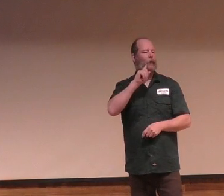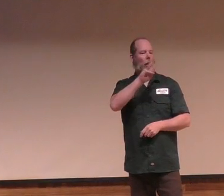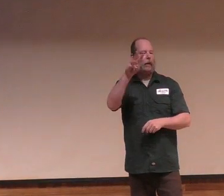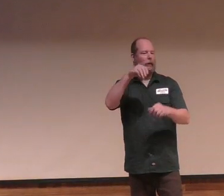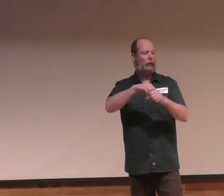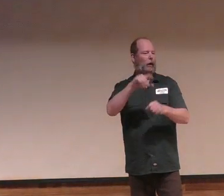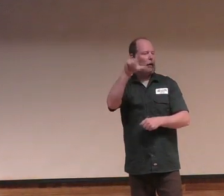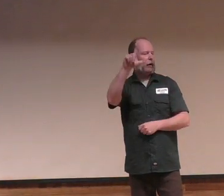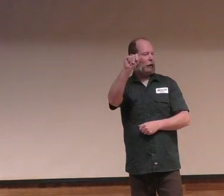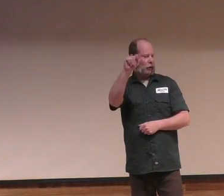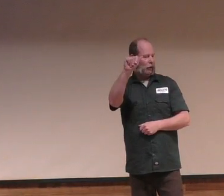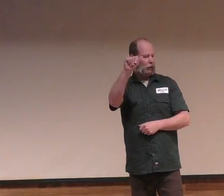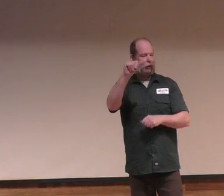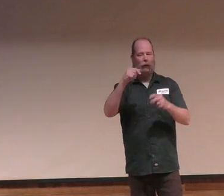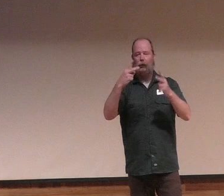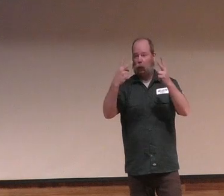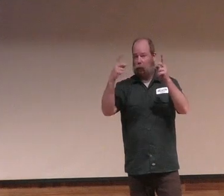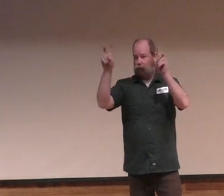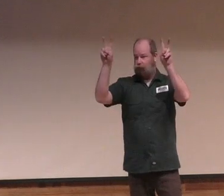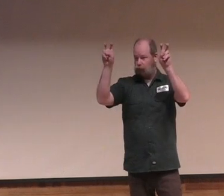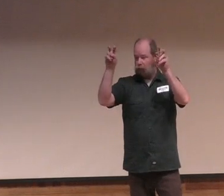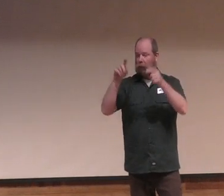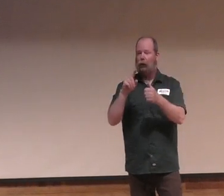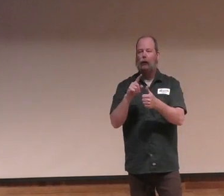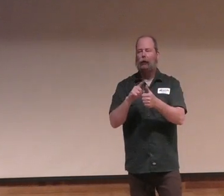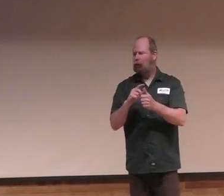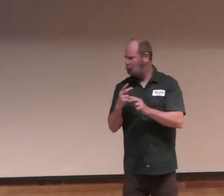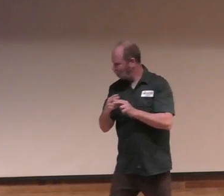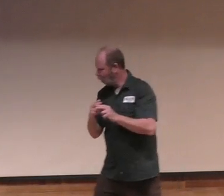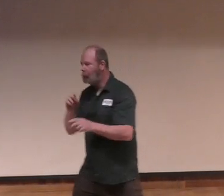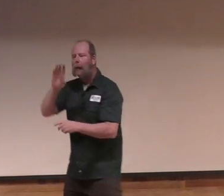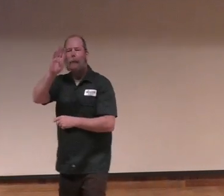And he also ran Deaf West Theater in Los Angeles.